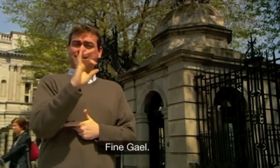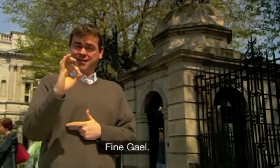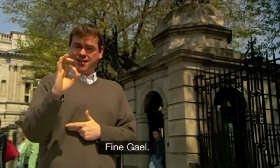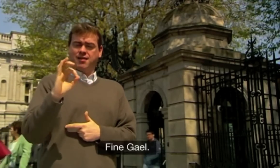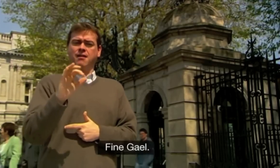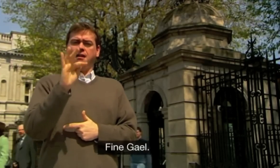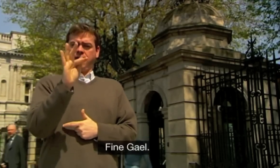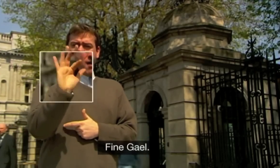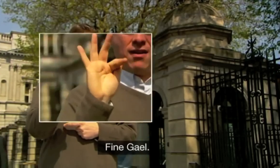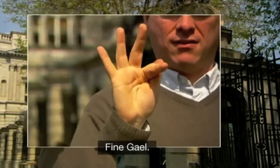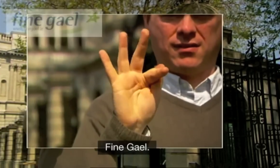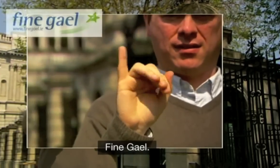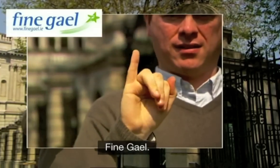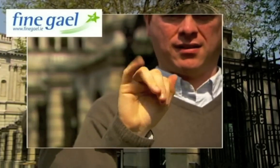Fine Gael,